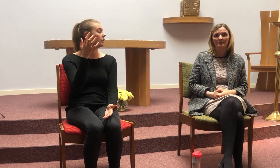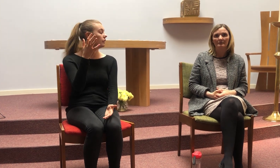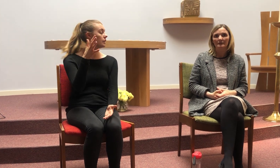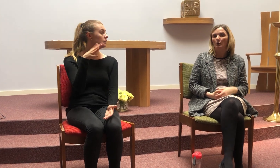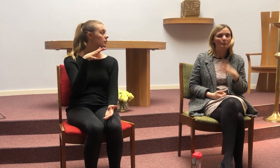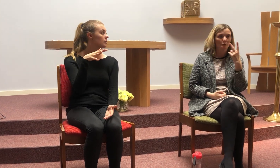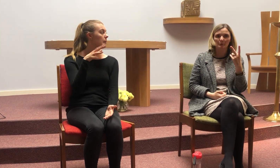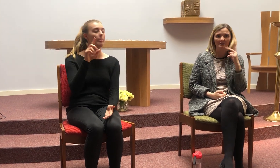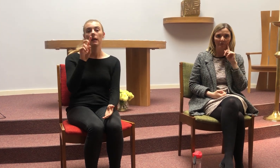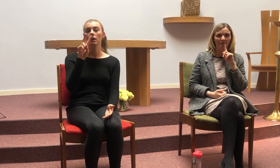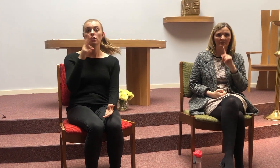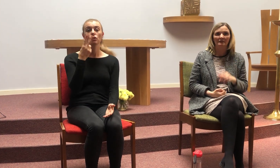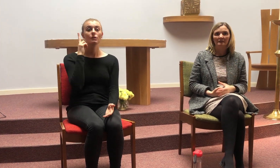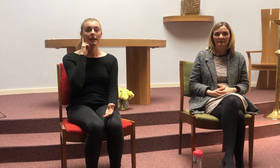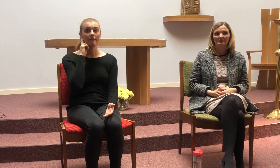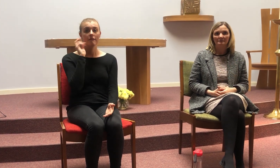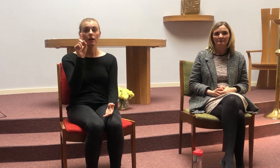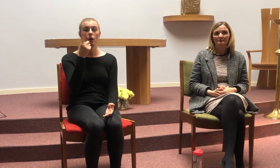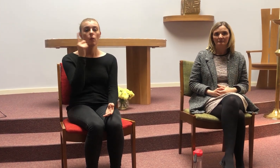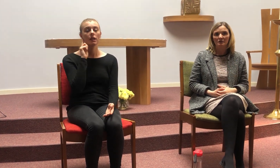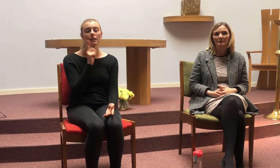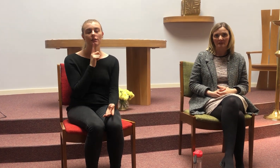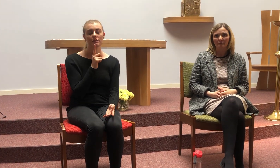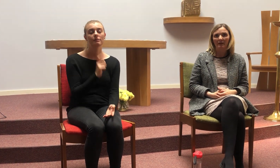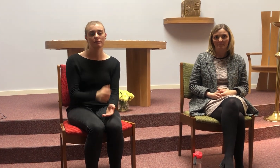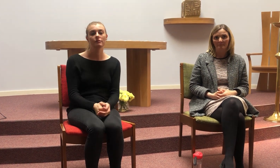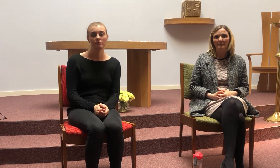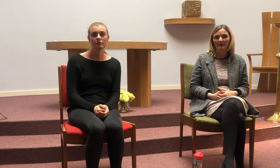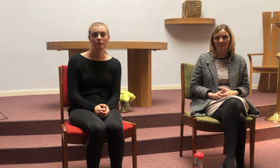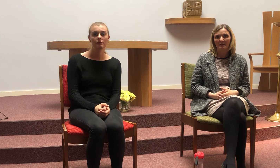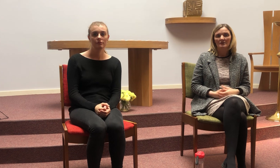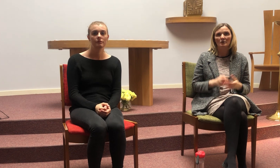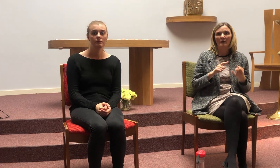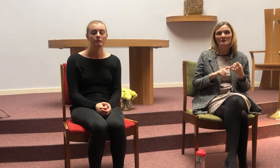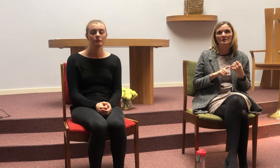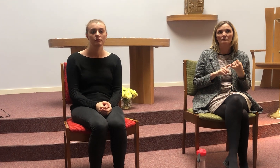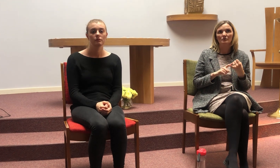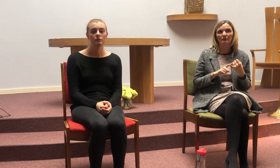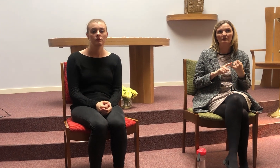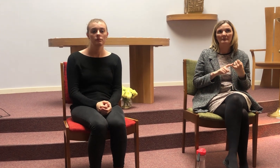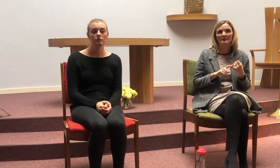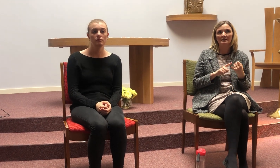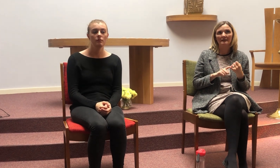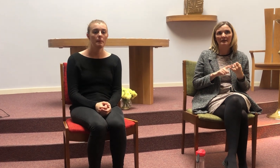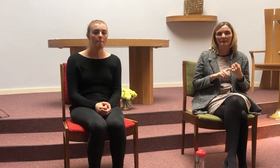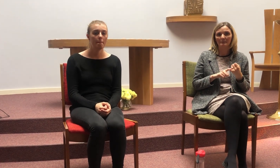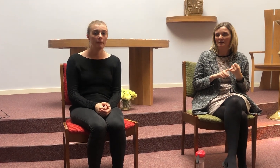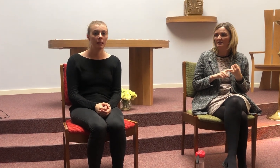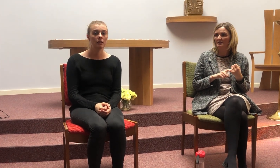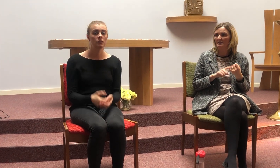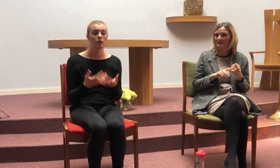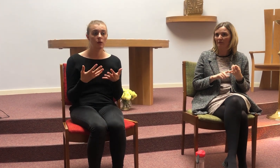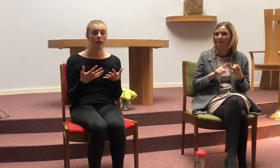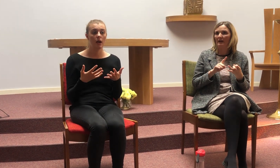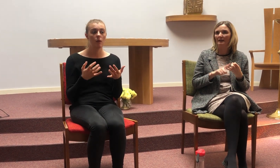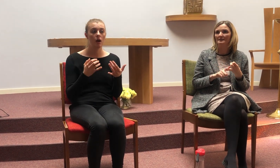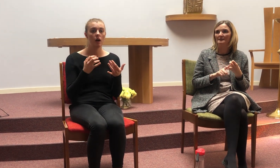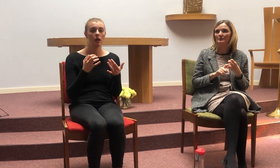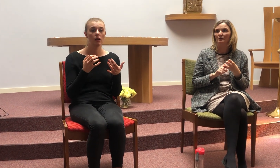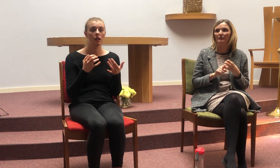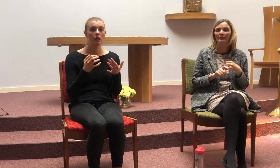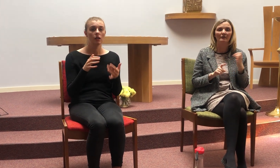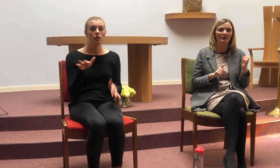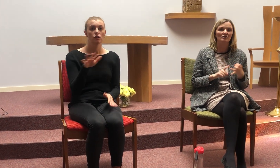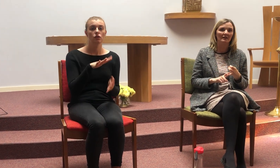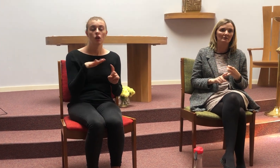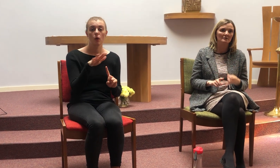And they're all hearing? No, 2 are deaf. 2 are deaf, yeah. So our social media and admin person is deaf, and